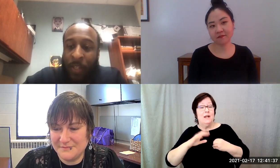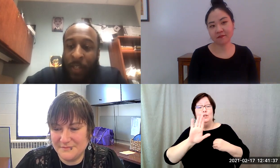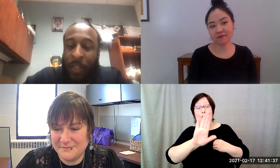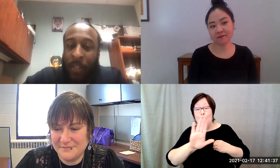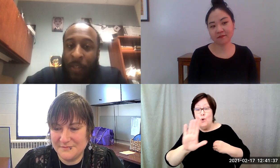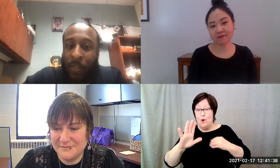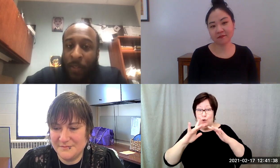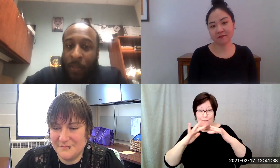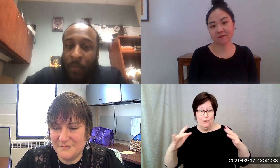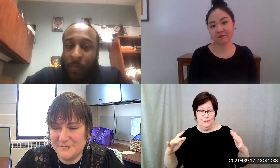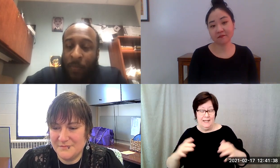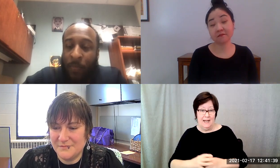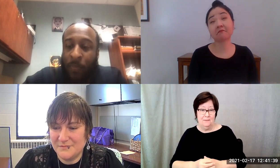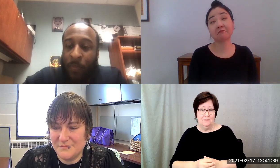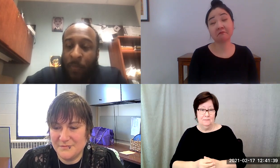diversity?